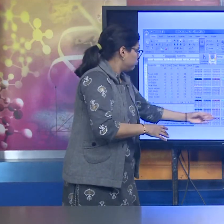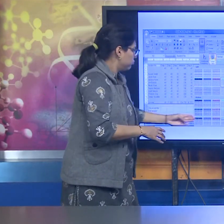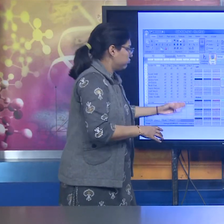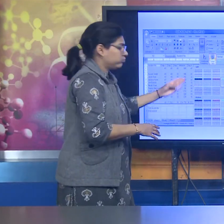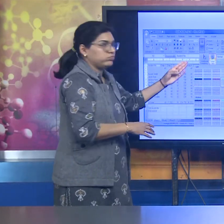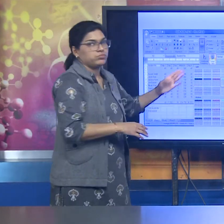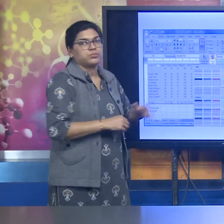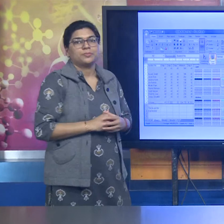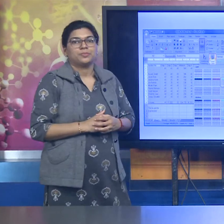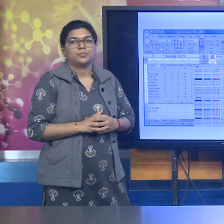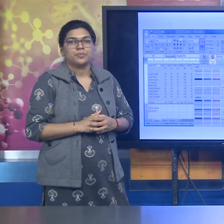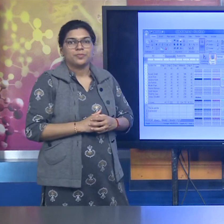Style group,